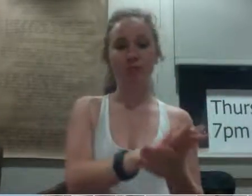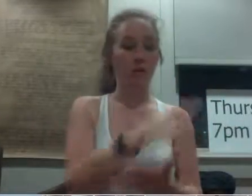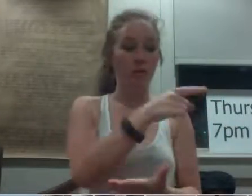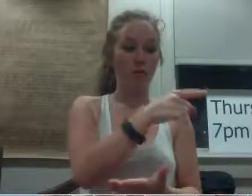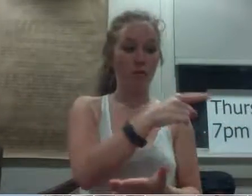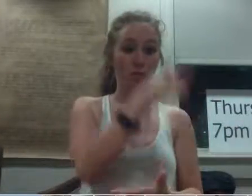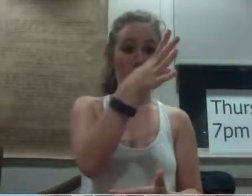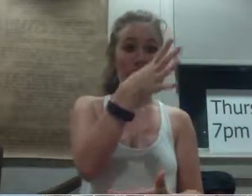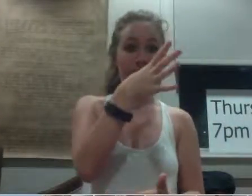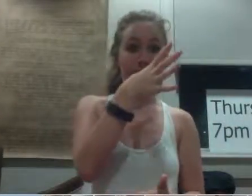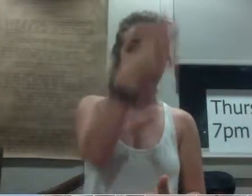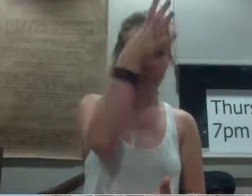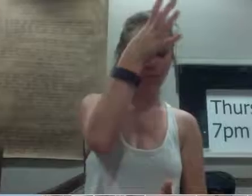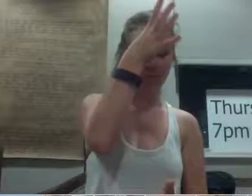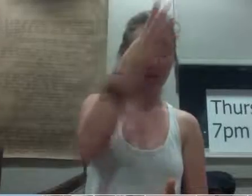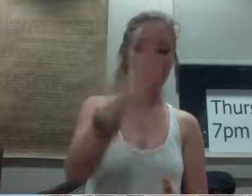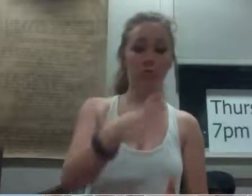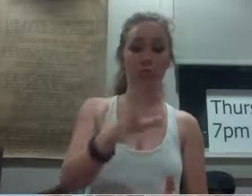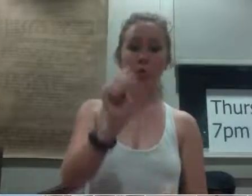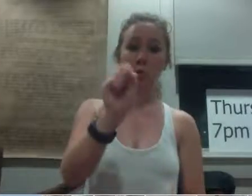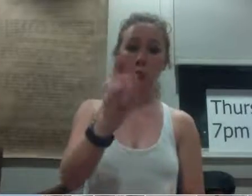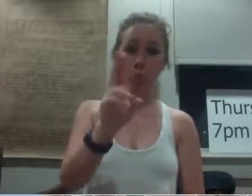the first event happened